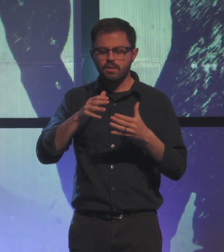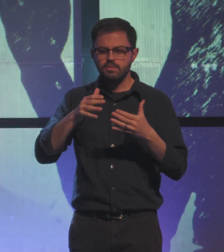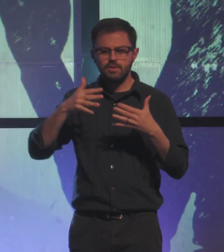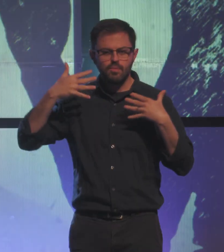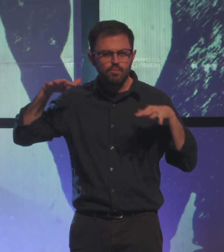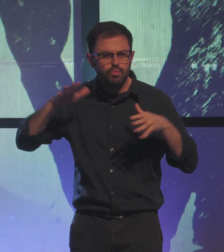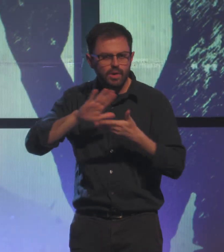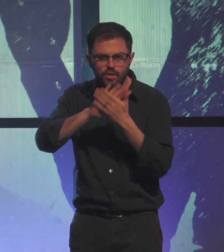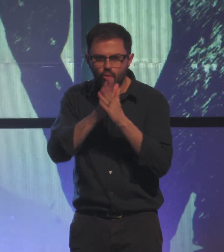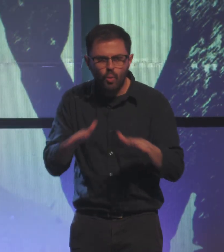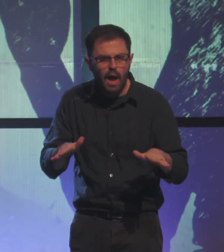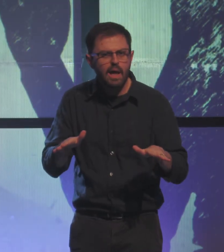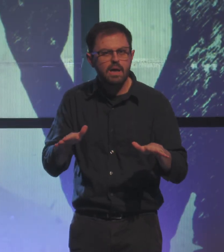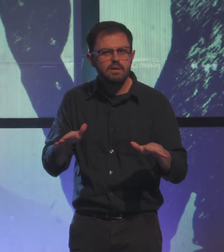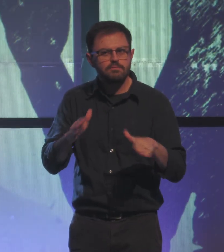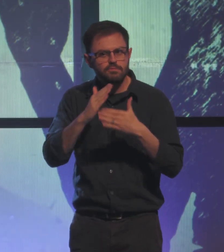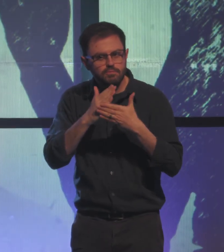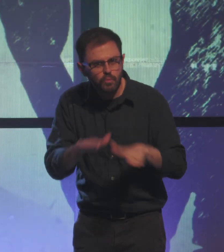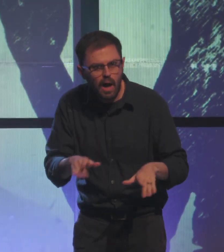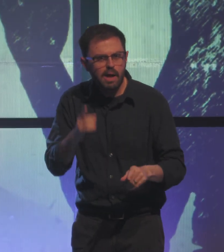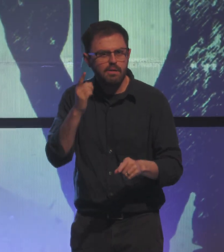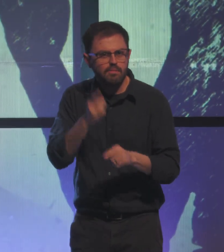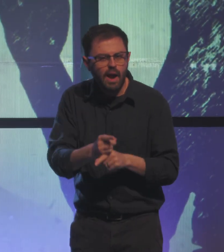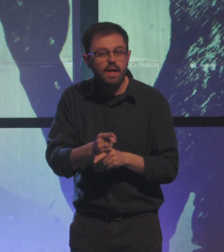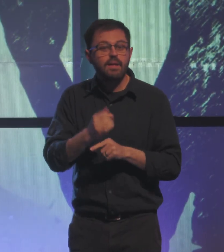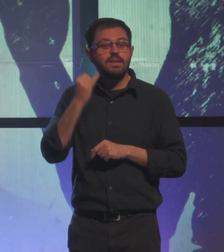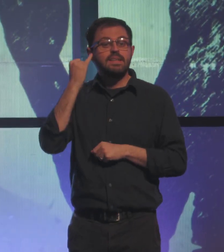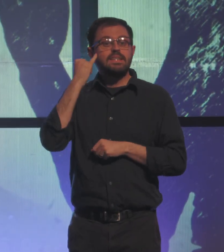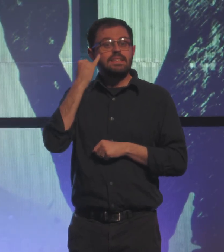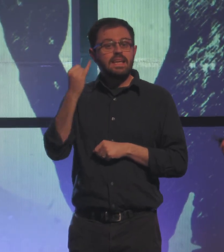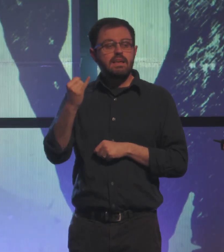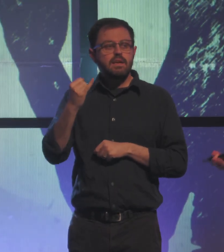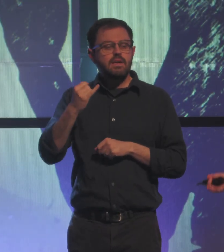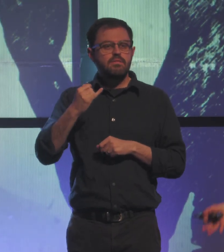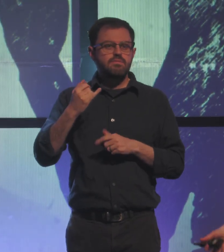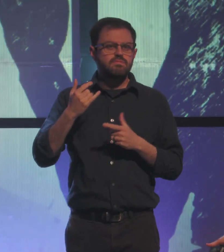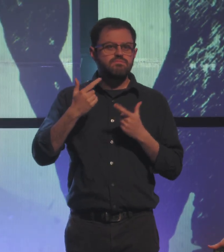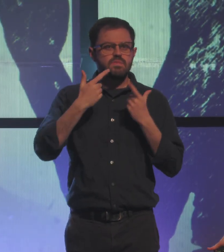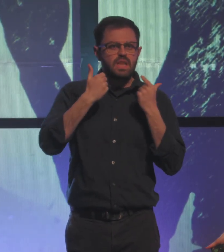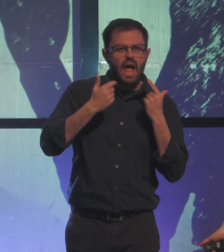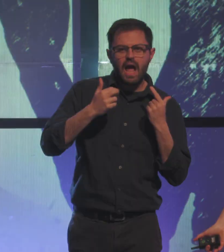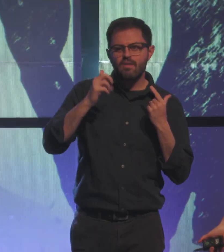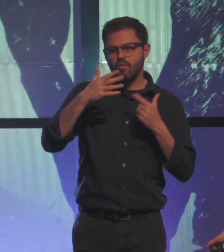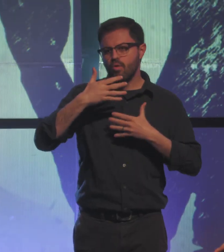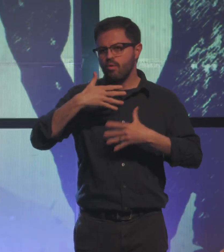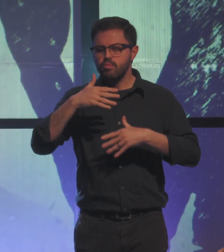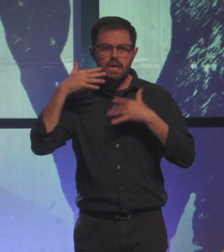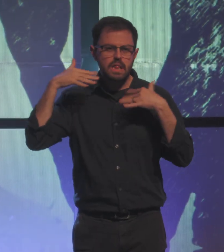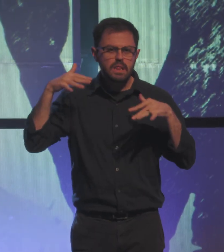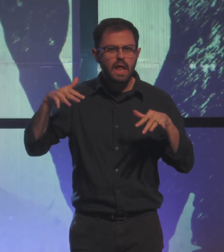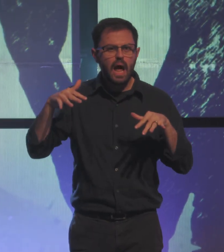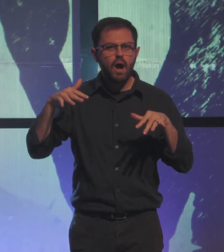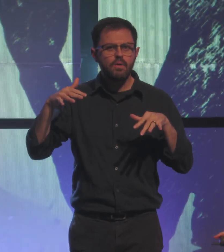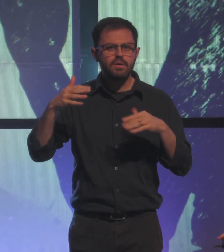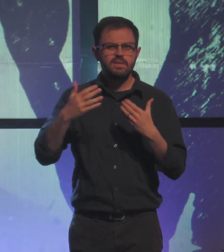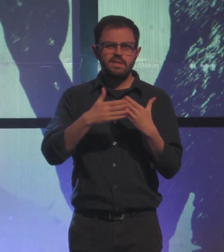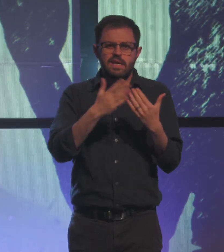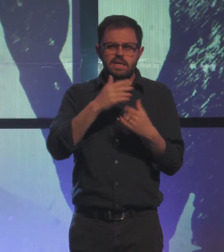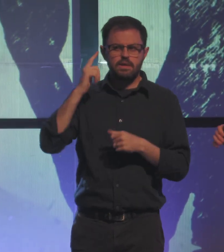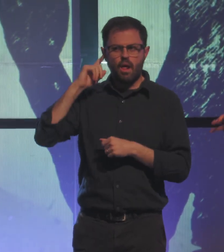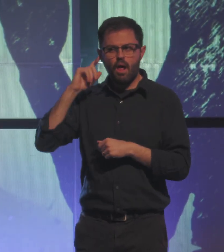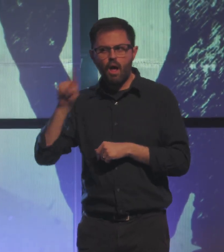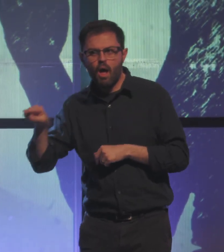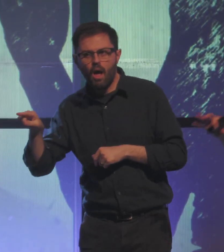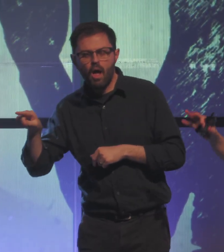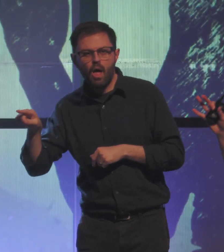don't make a sound. Because if you made any sort of noise, you would be found, you would reveal your location. It wasn't really so much